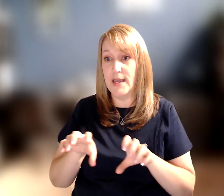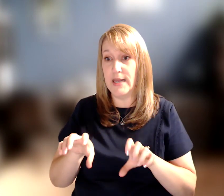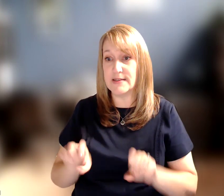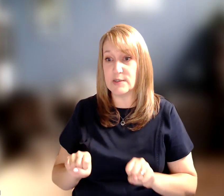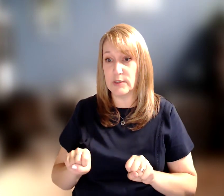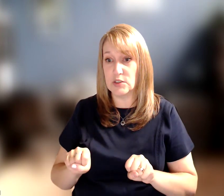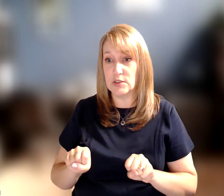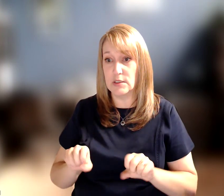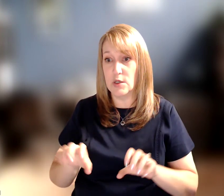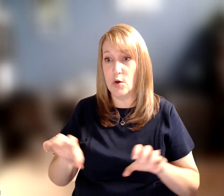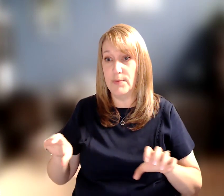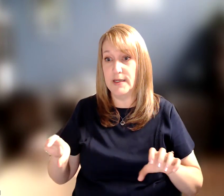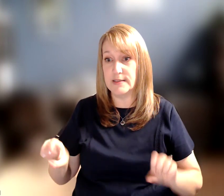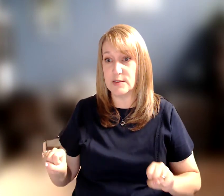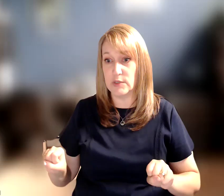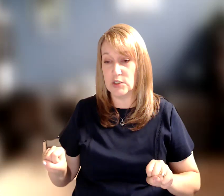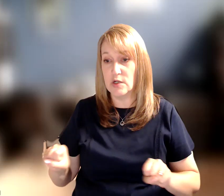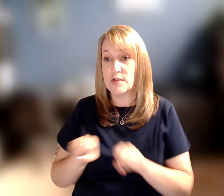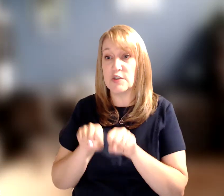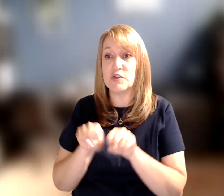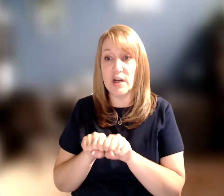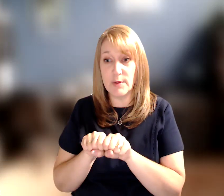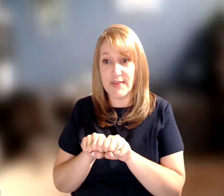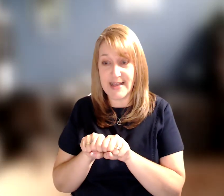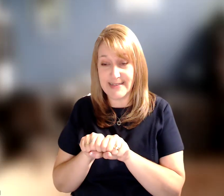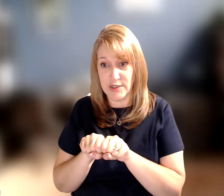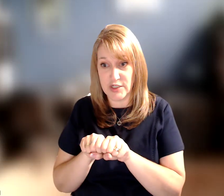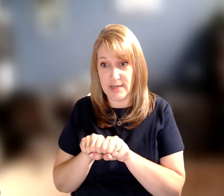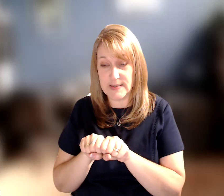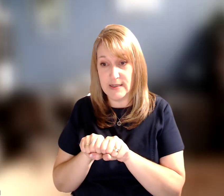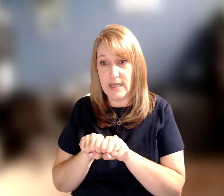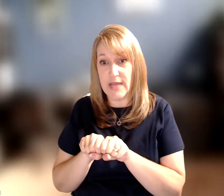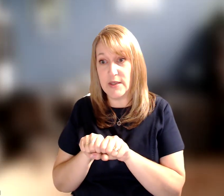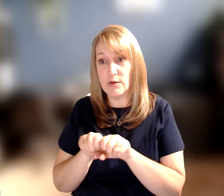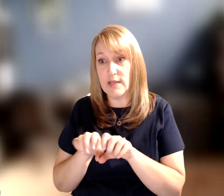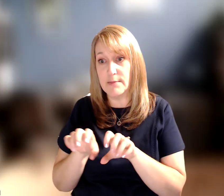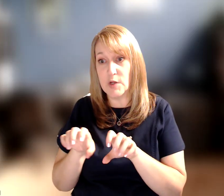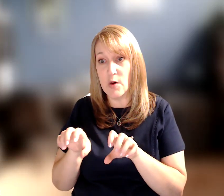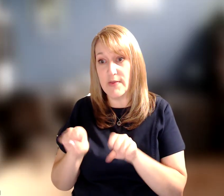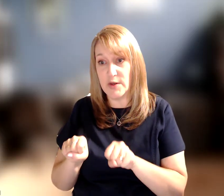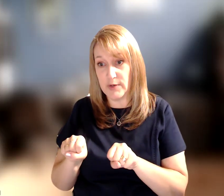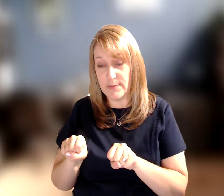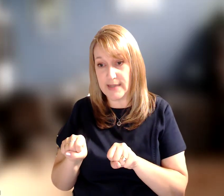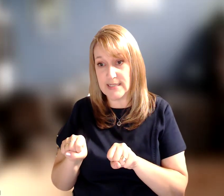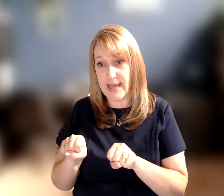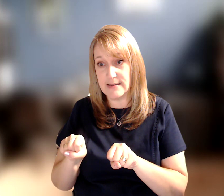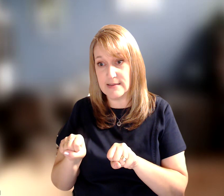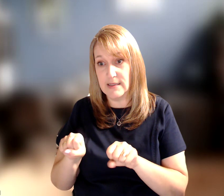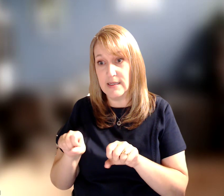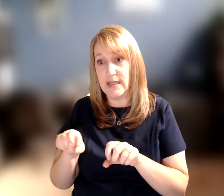and then squish and open and squish. So you start with S hand shapes and then you let them go and then you bring them back to S and